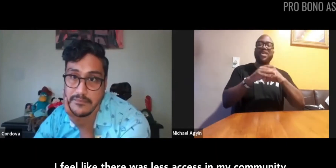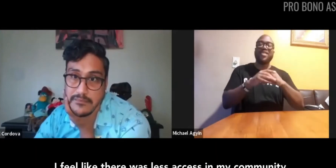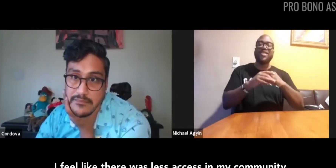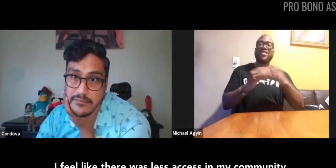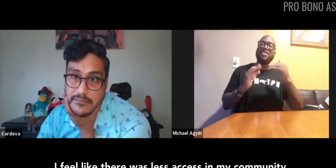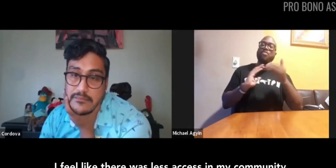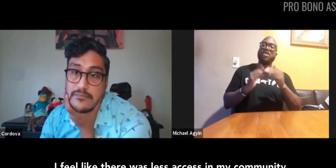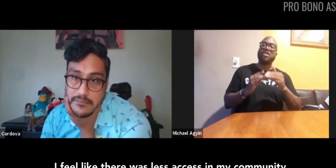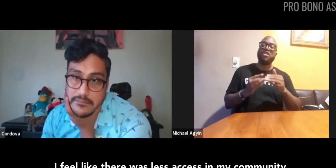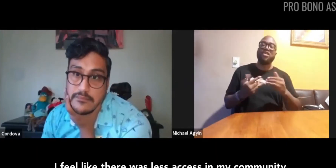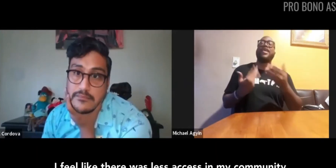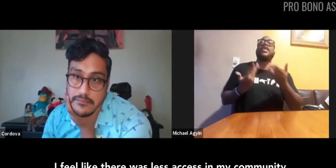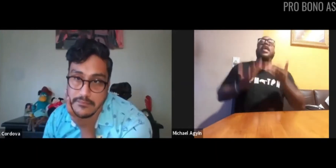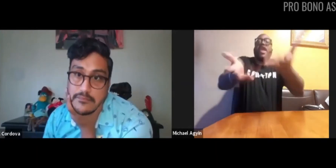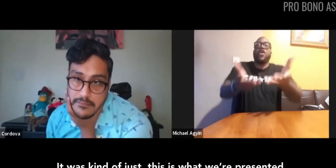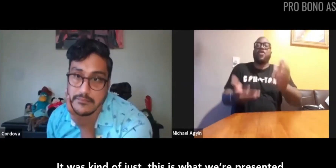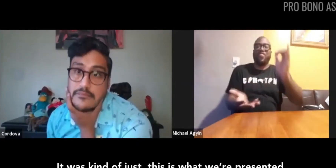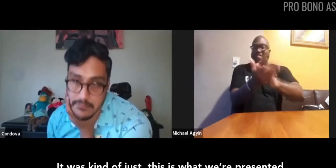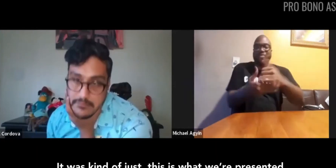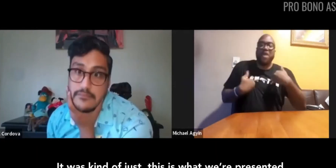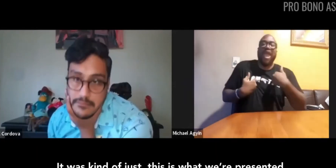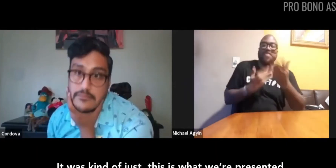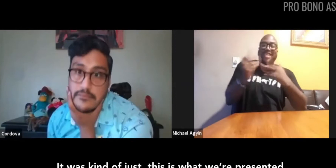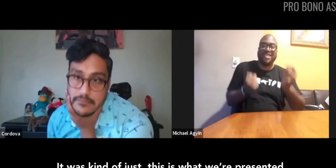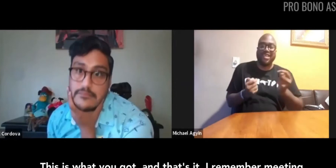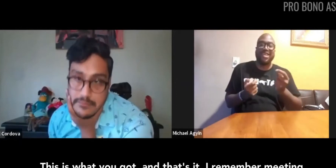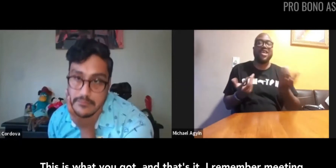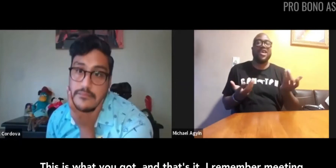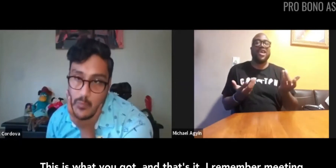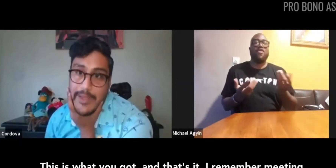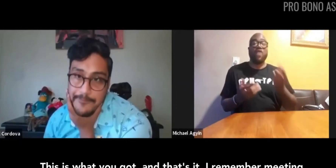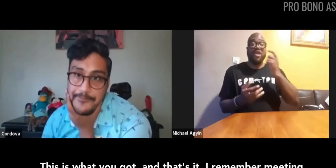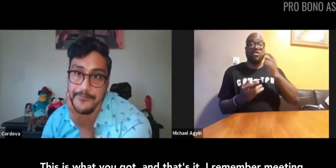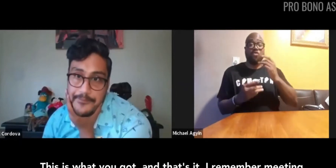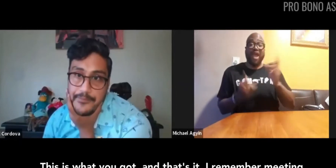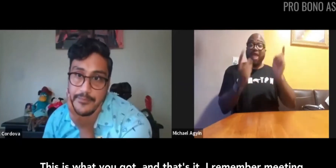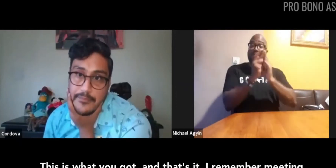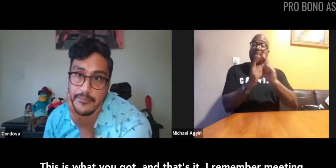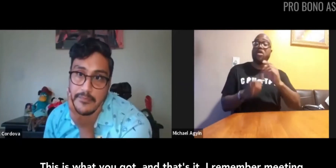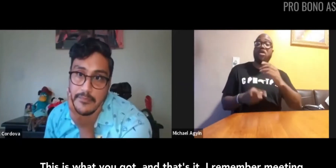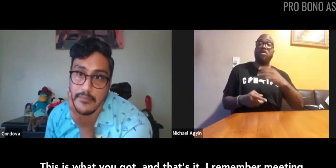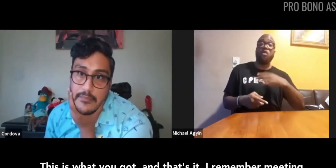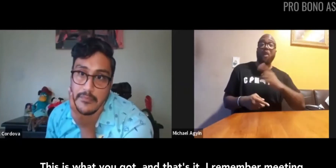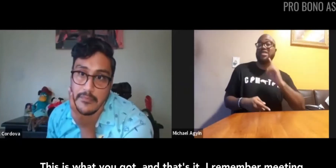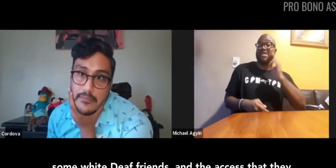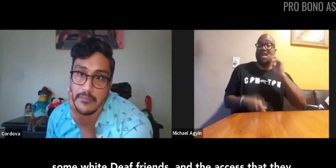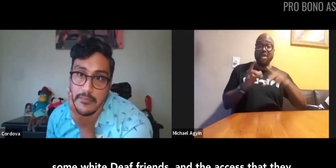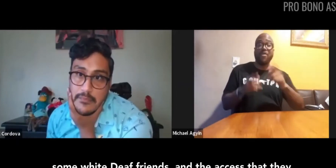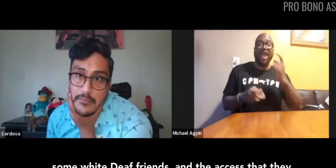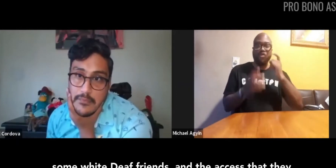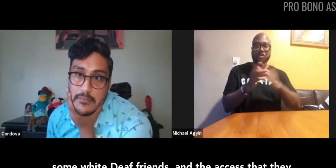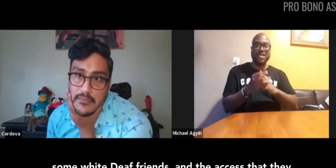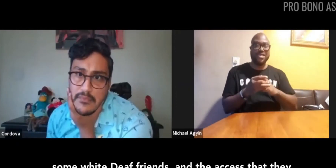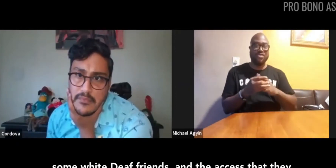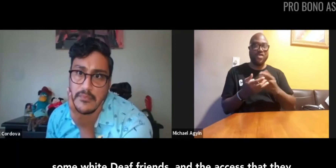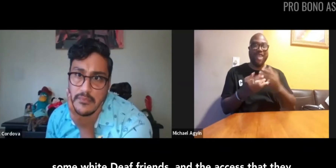I feel like there was less access in my community. It was kind of just, this is what we're presented, this is what you got, and that's it. I remember meeting some white